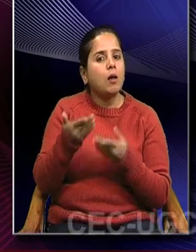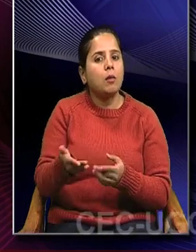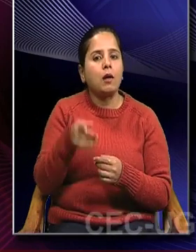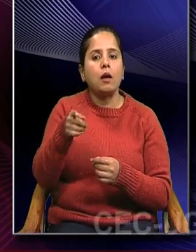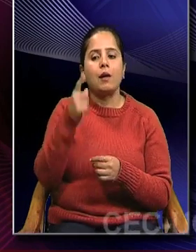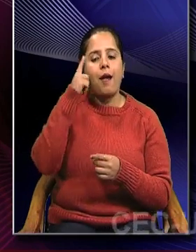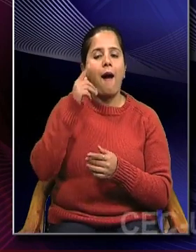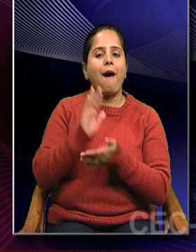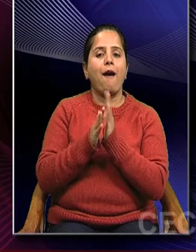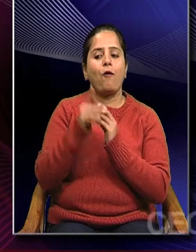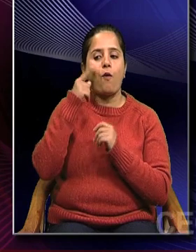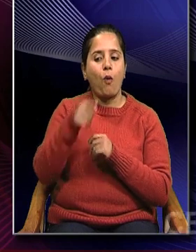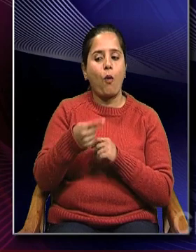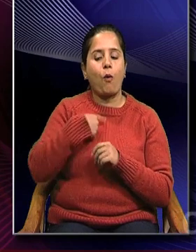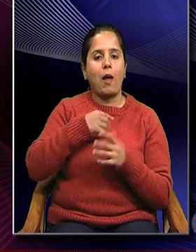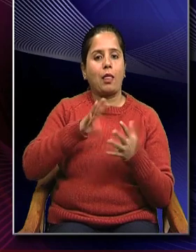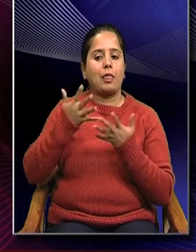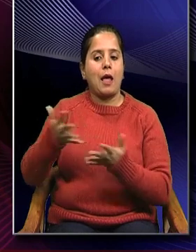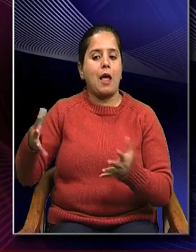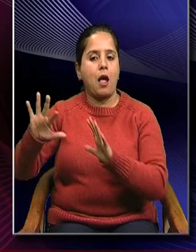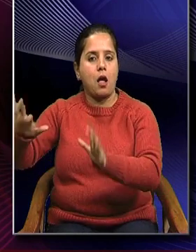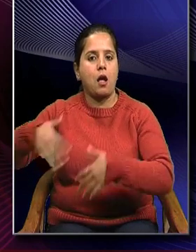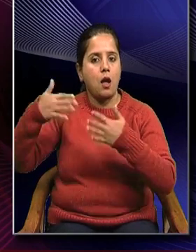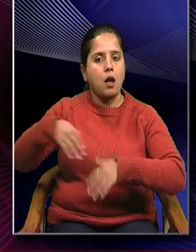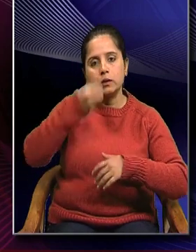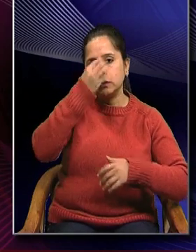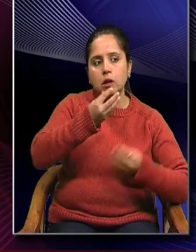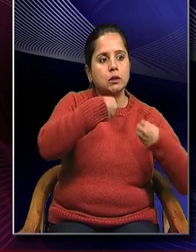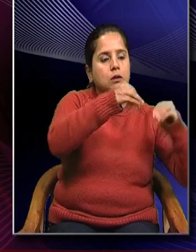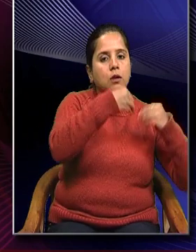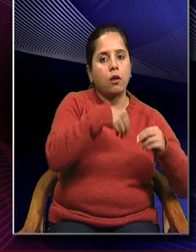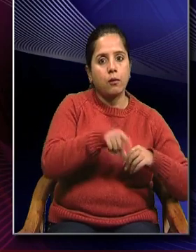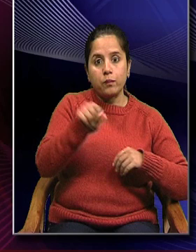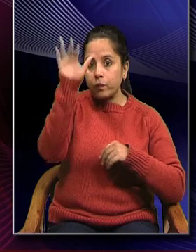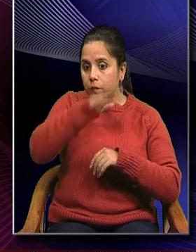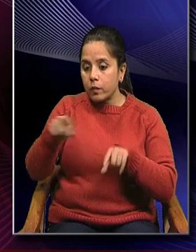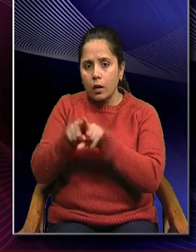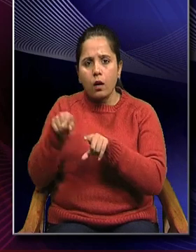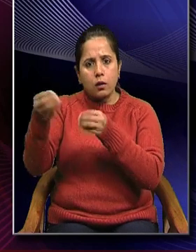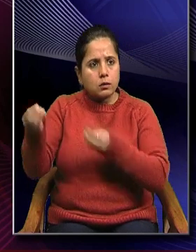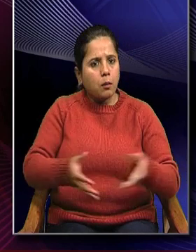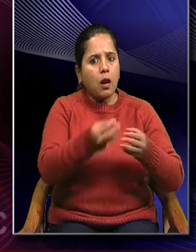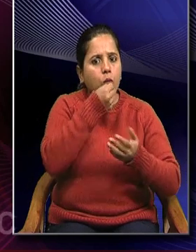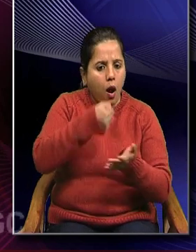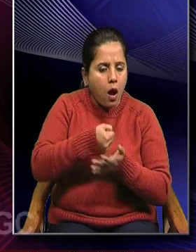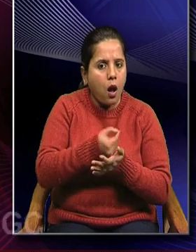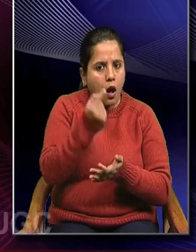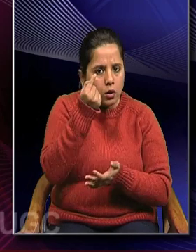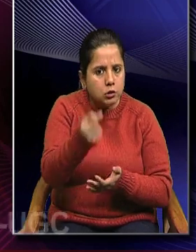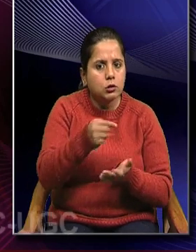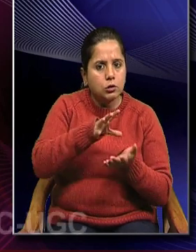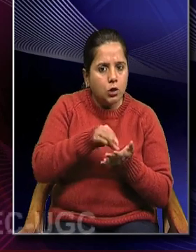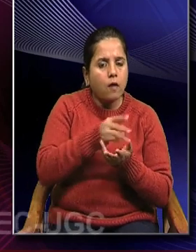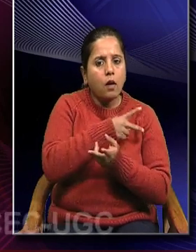a market for the British manufactured products. And India, on the other hand, was also only supplying food grains and the raw